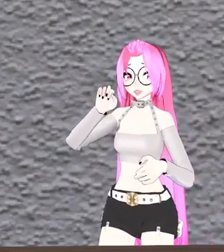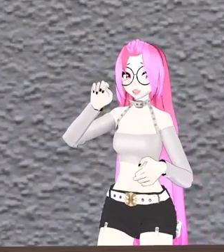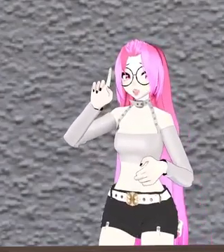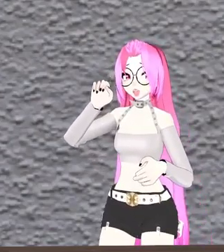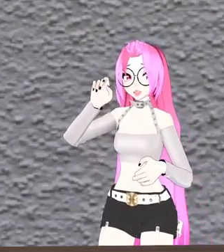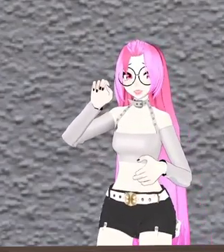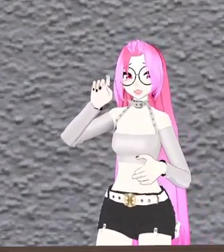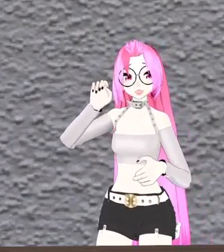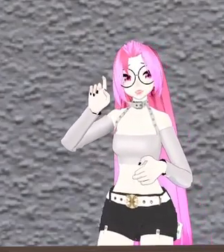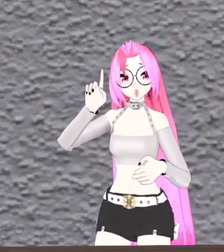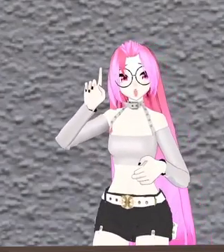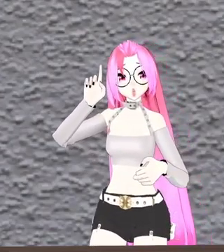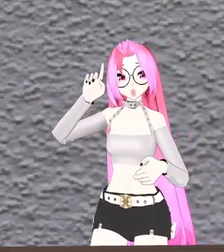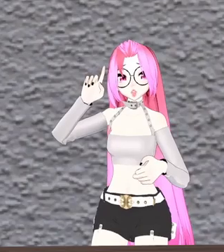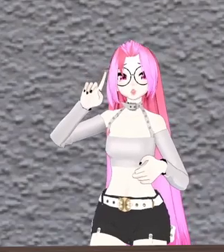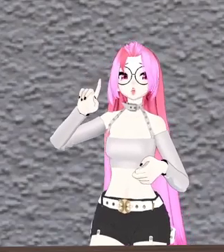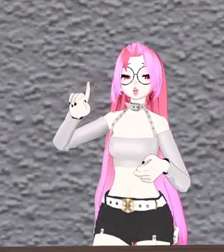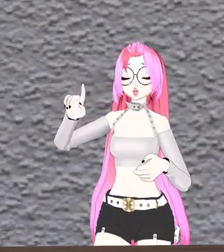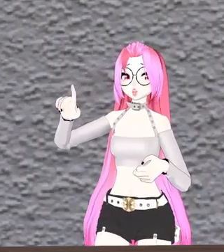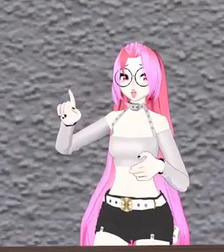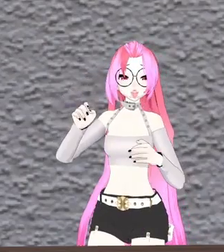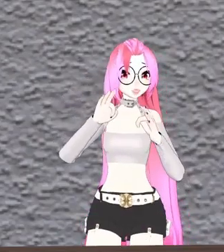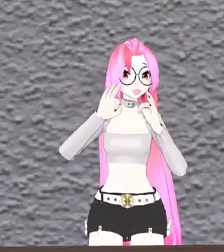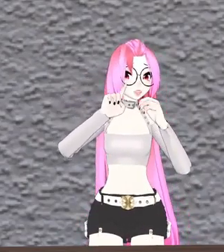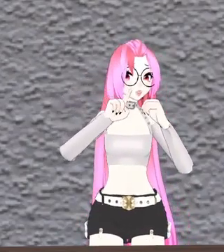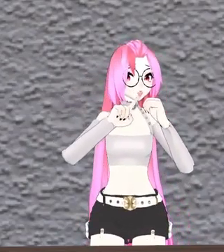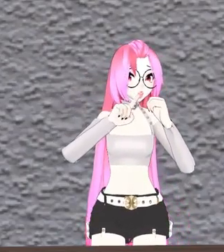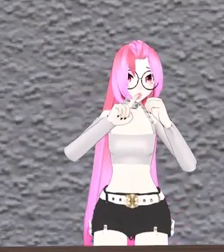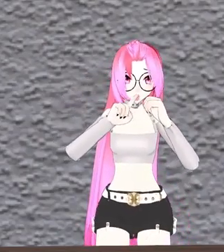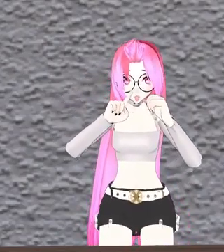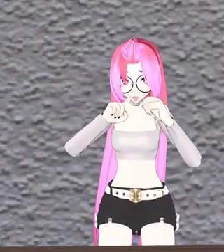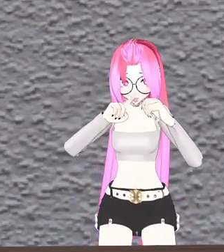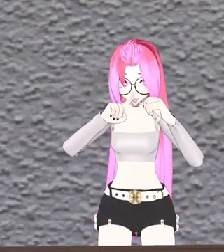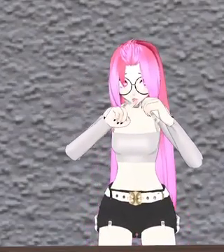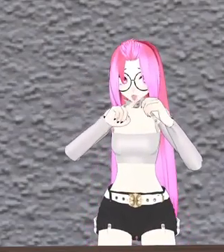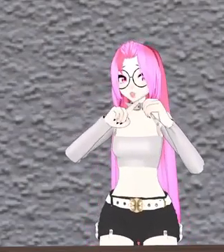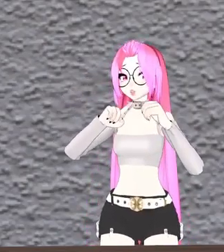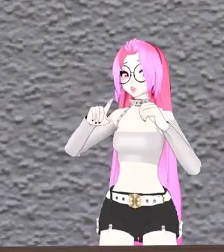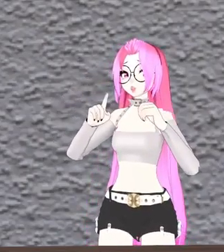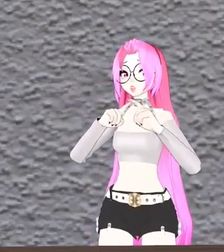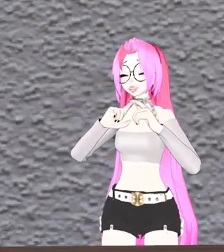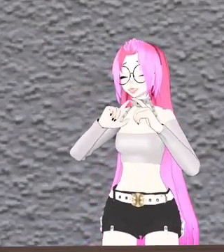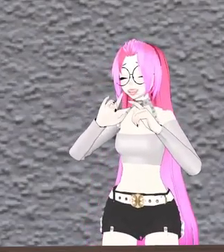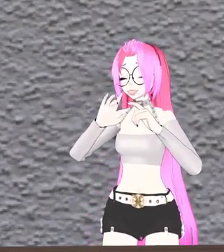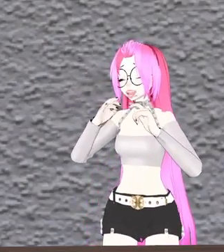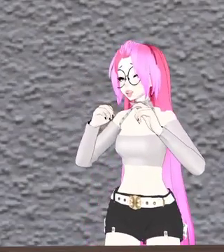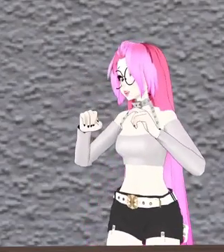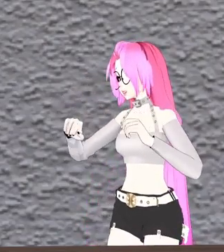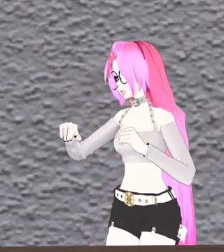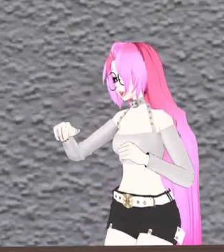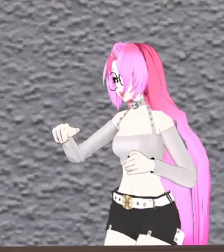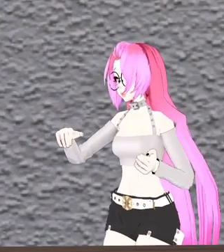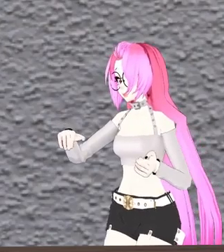Any other questions, or would you guys want to do some words and stuff, some culture stuff,